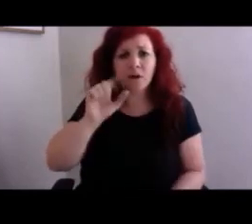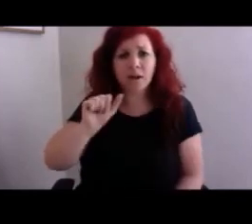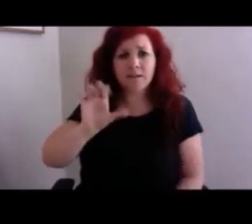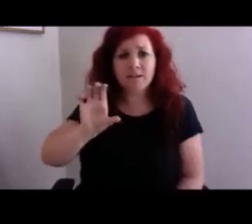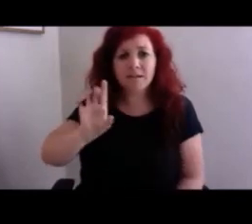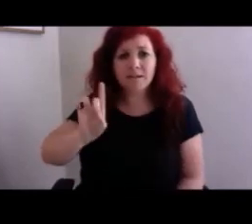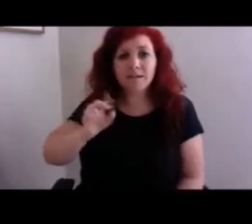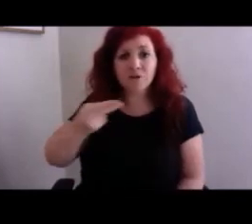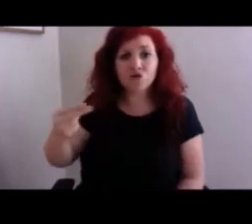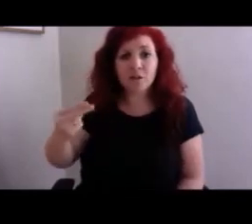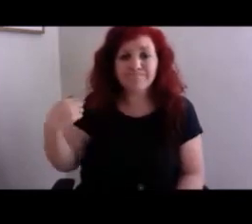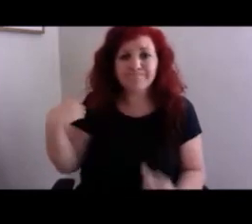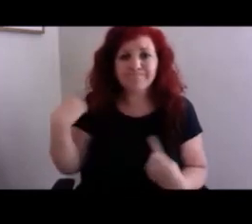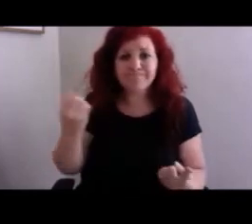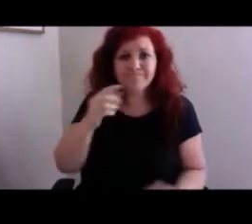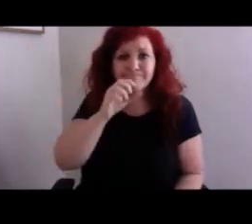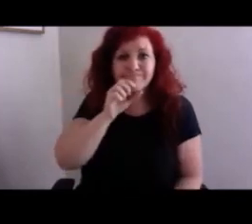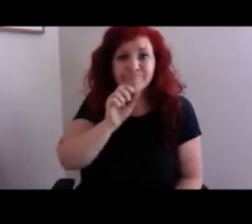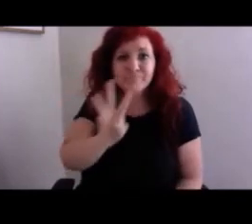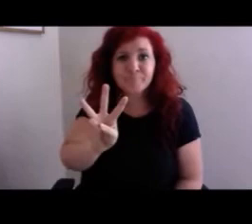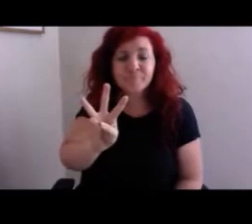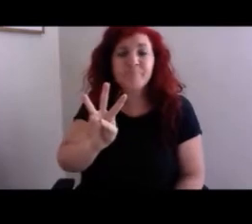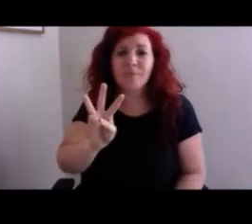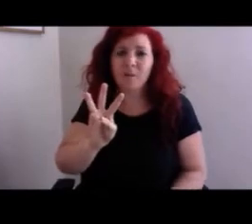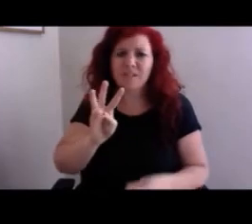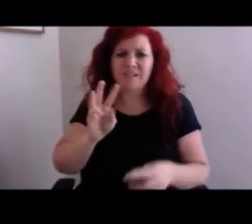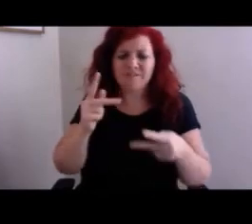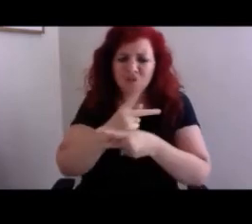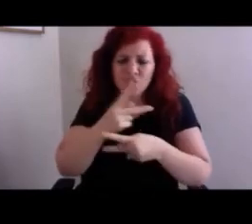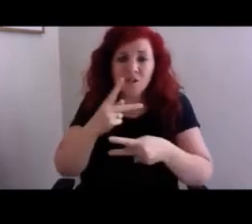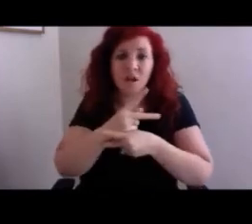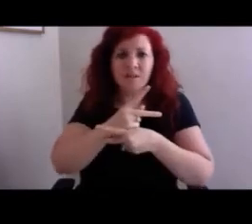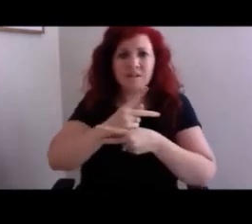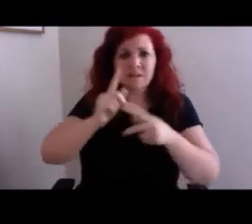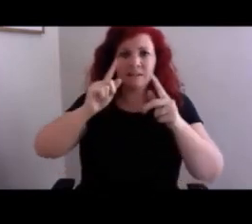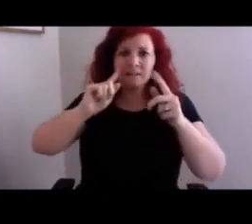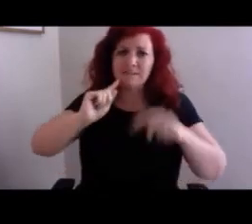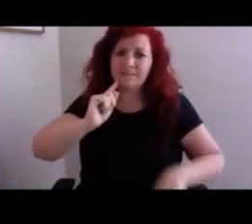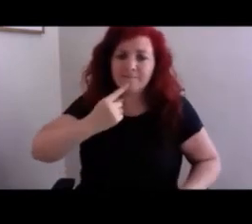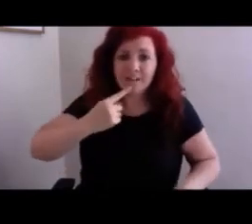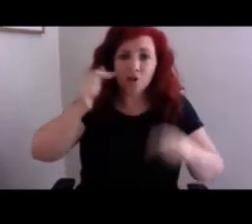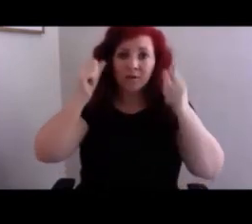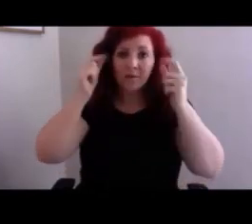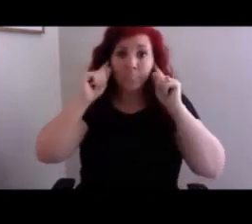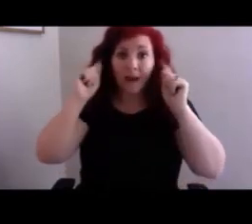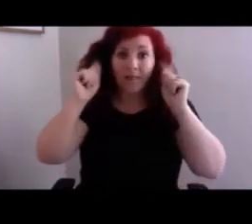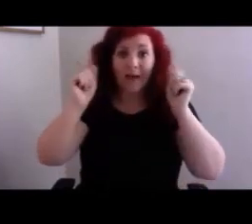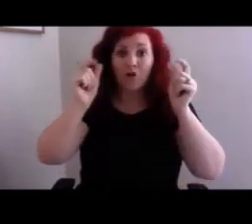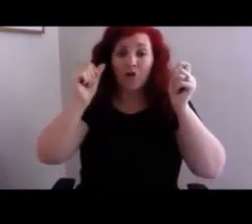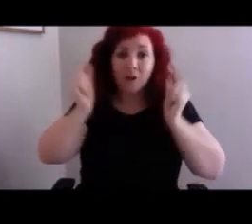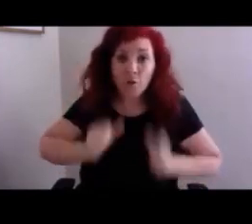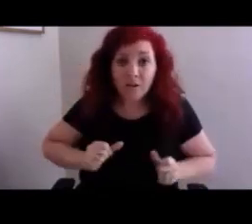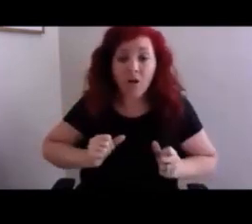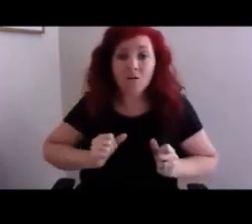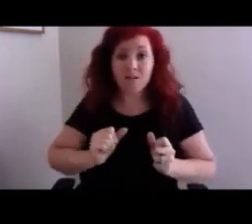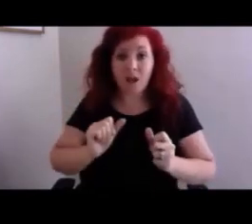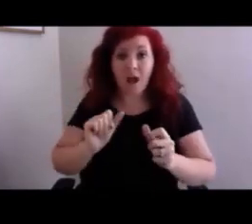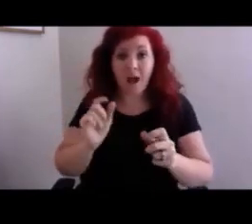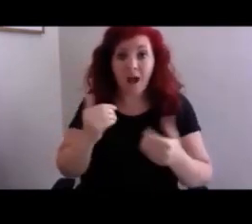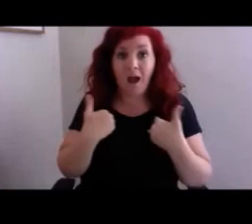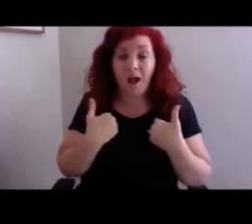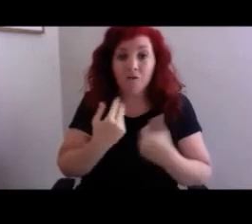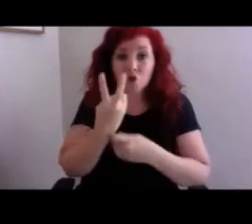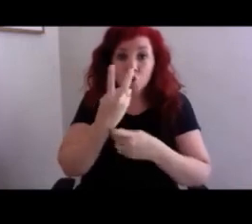of 6, I've been navigating severe bilateral hearing loss, and I wear 2 behind-the-ear power hearing